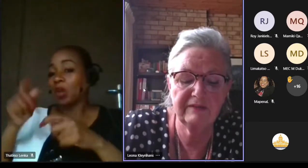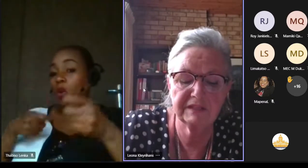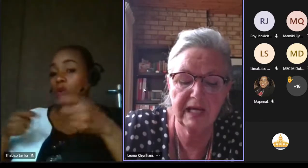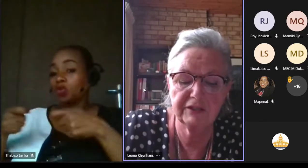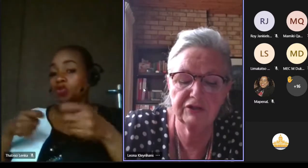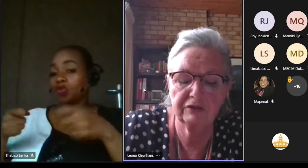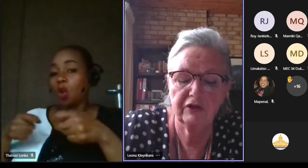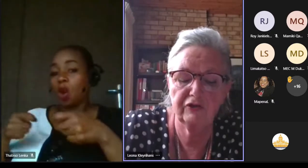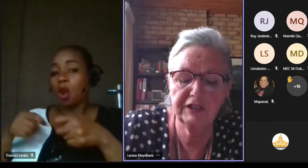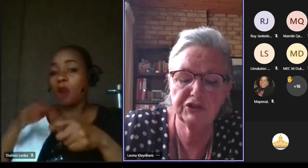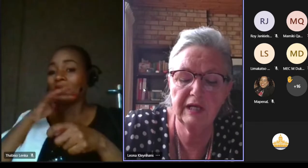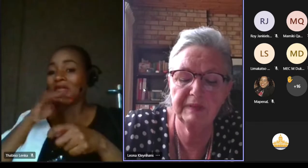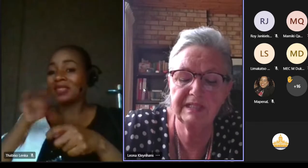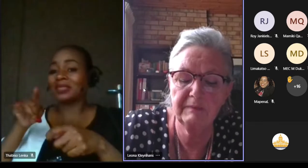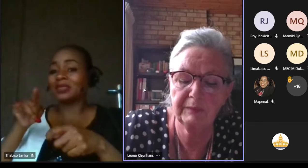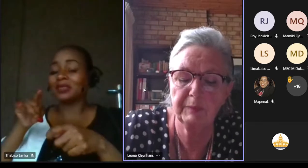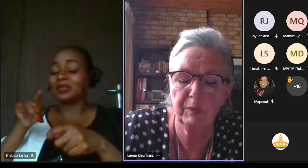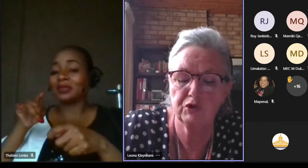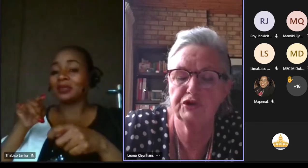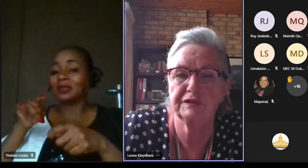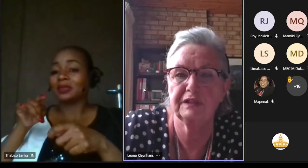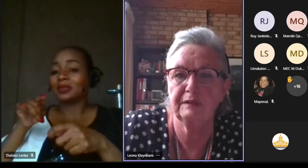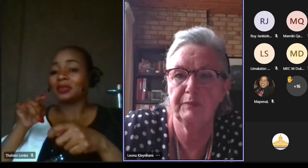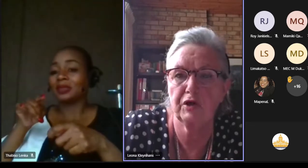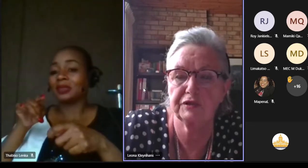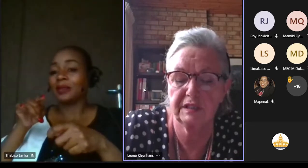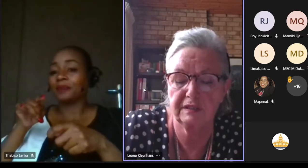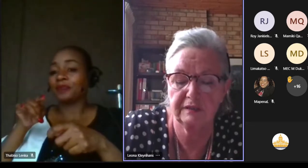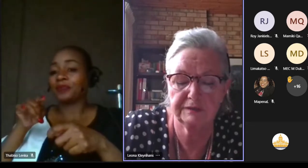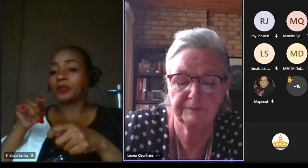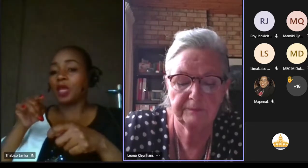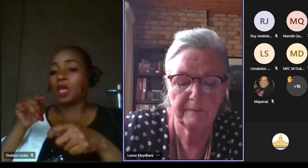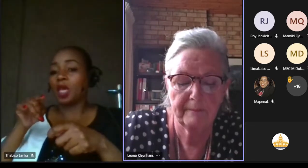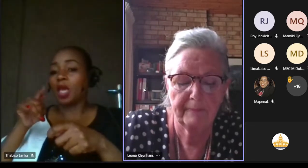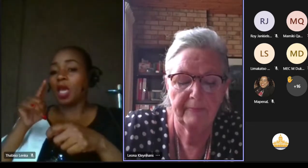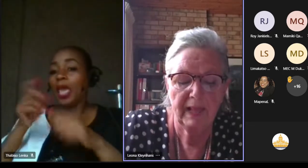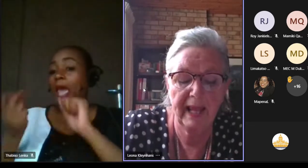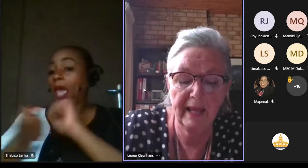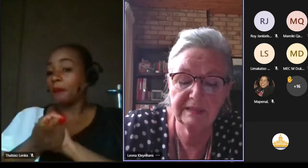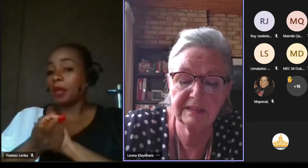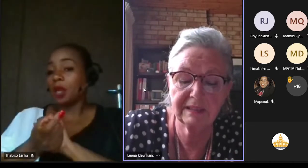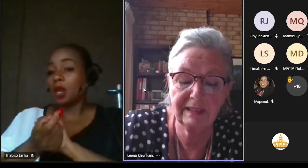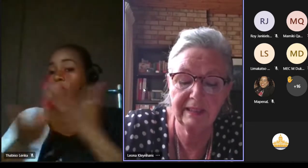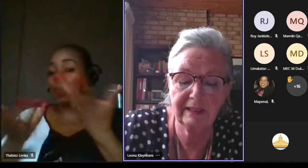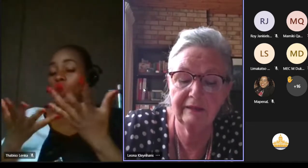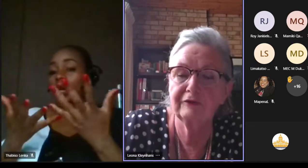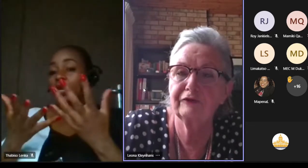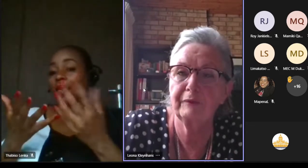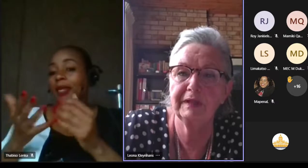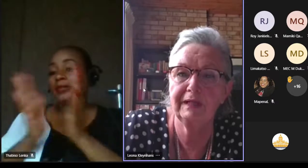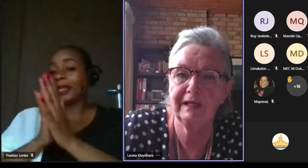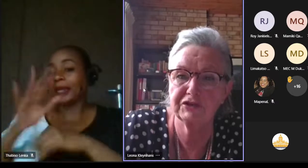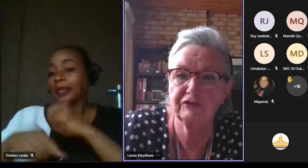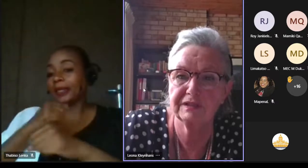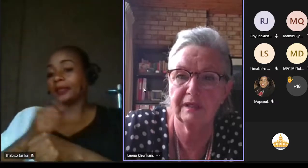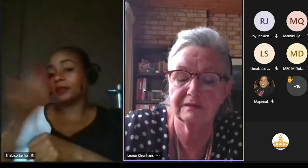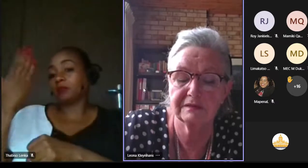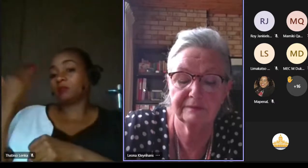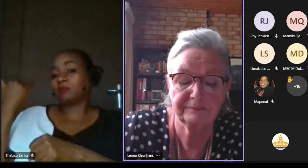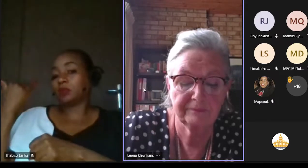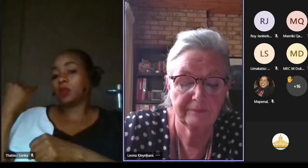This devastation reached epidemic proportions in the past 10 years. And it is clear from the